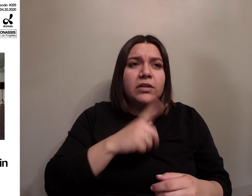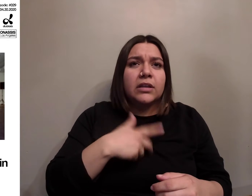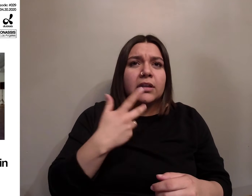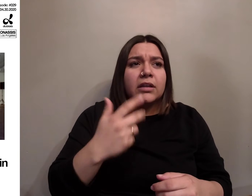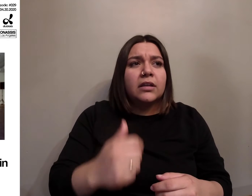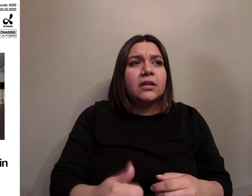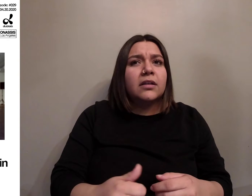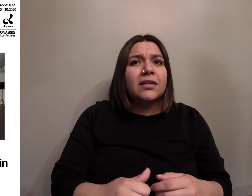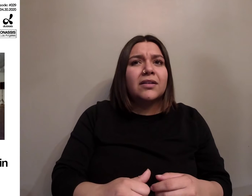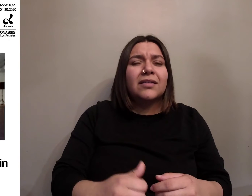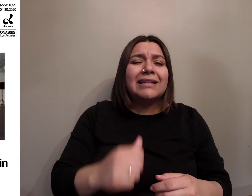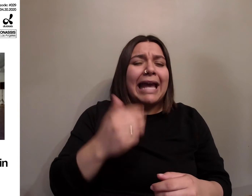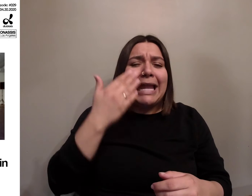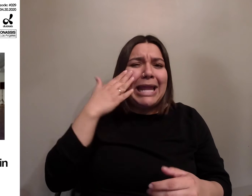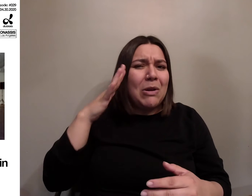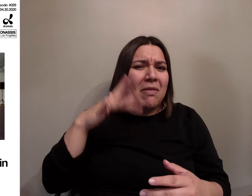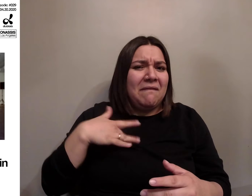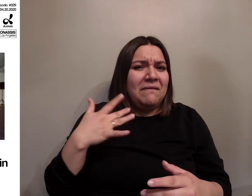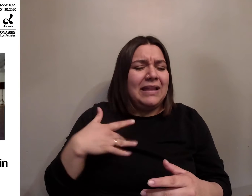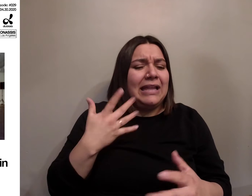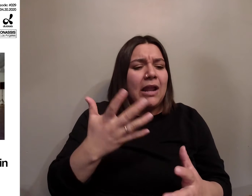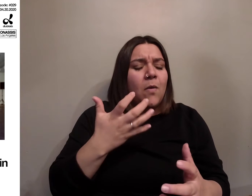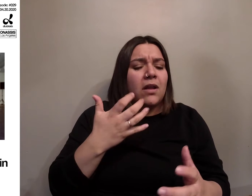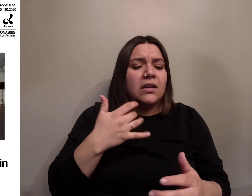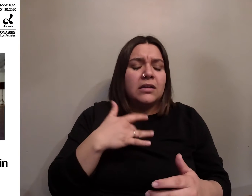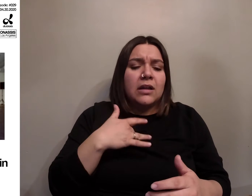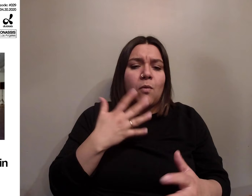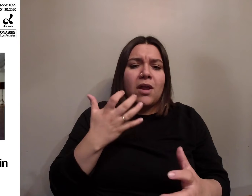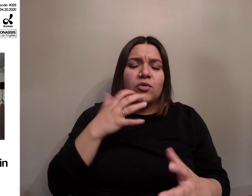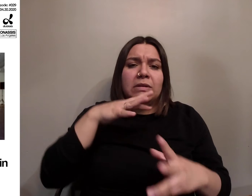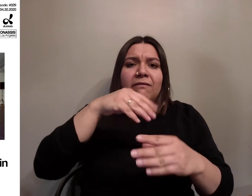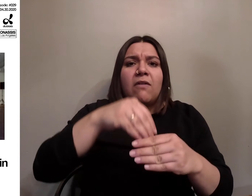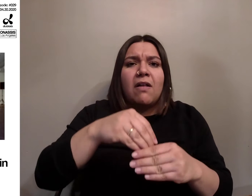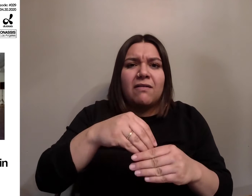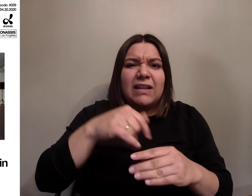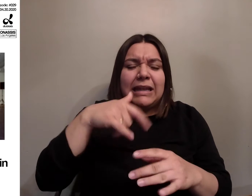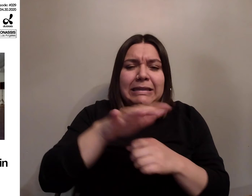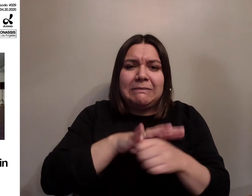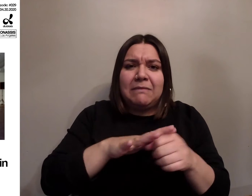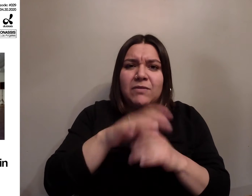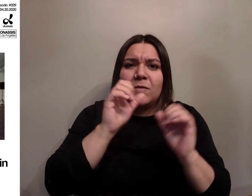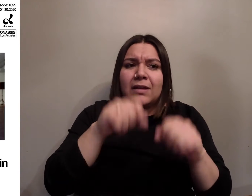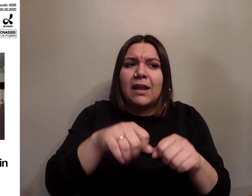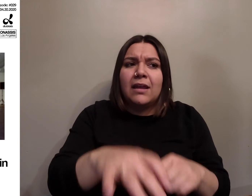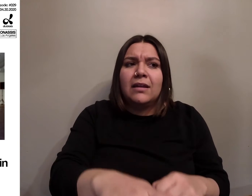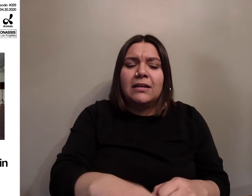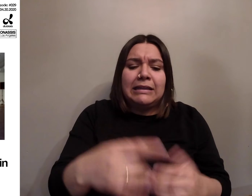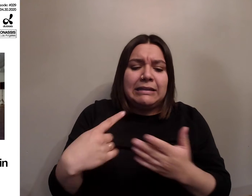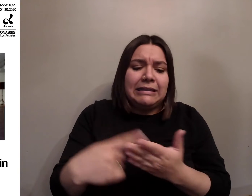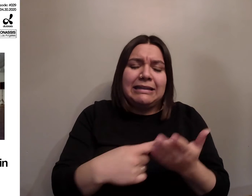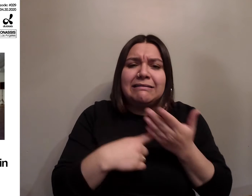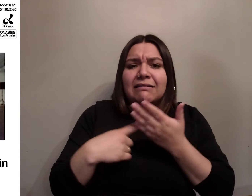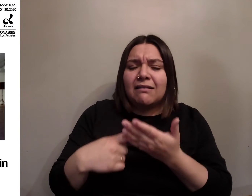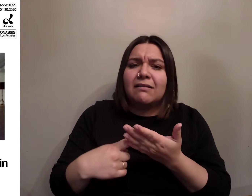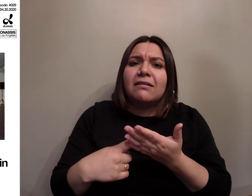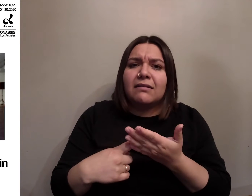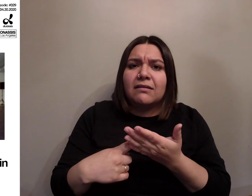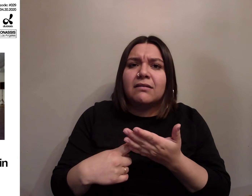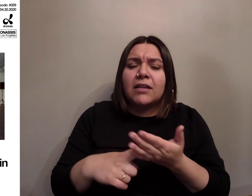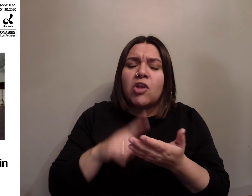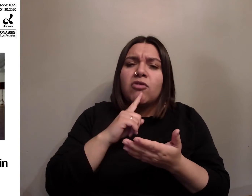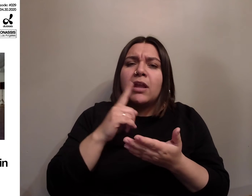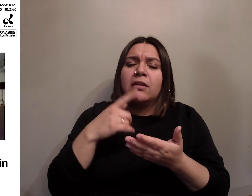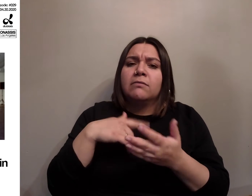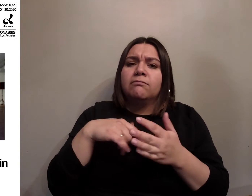way of leaving. I understand this, but can you tell me why this word queering with the word death?